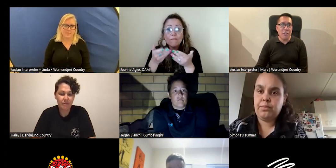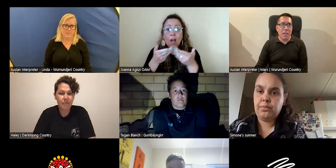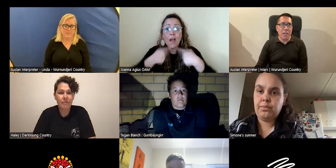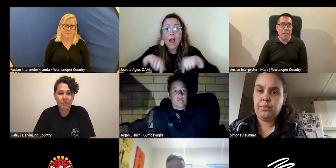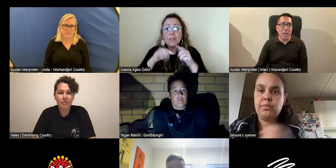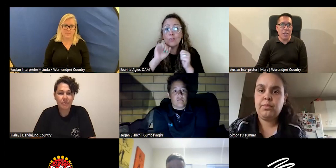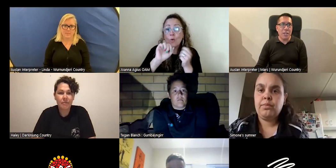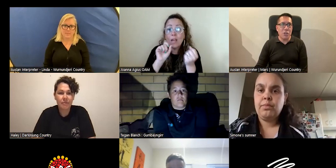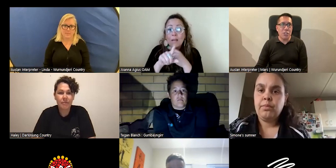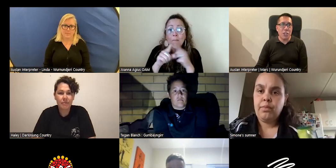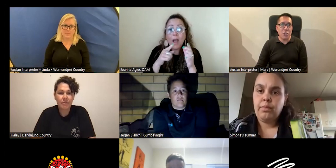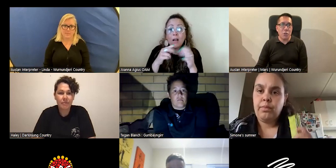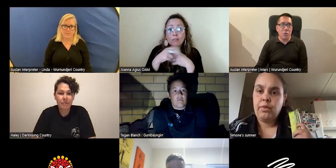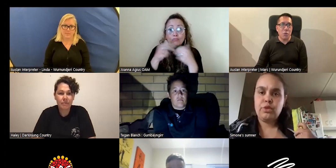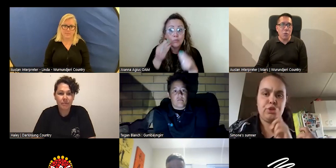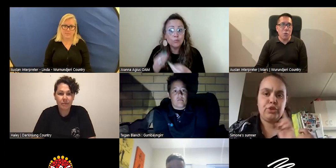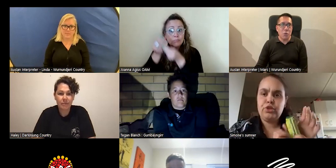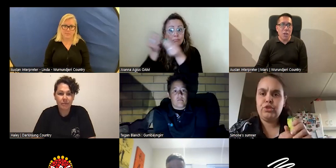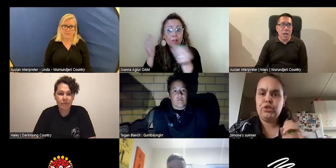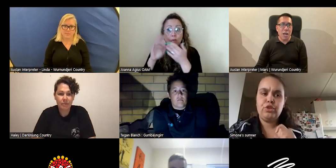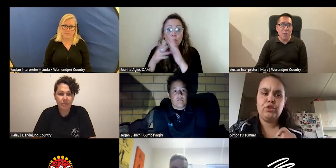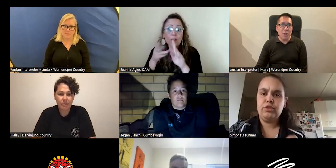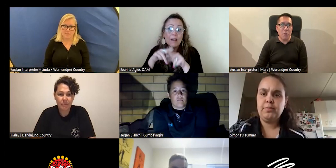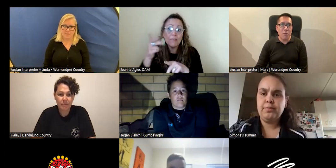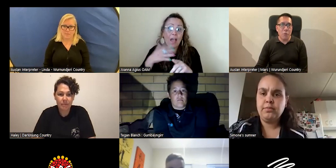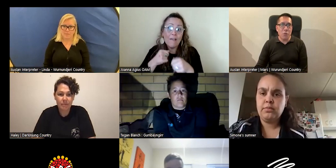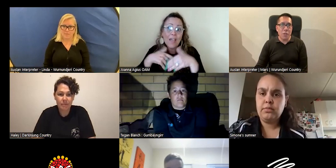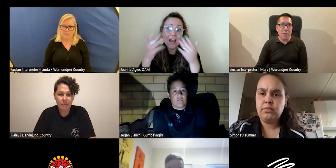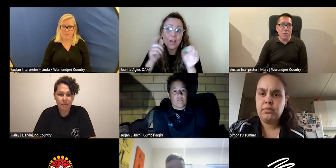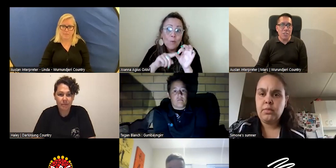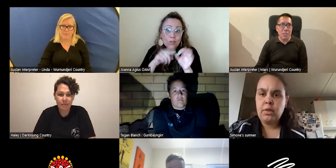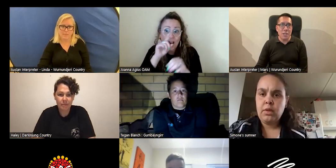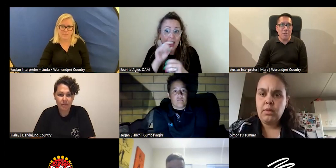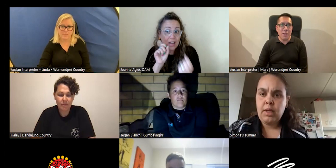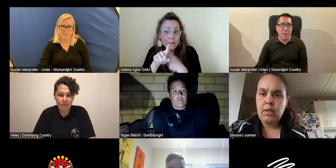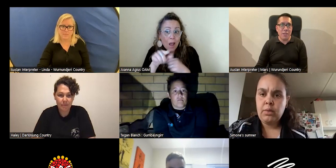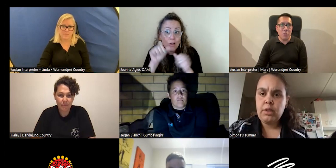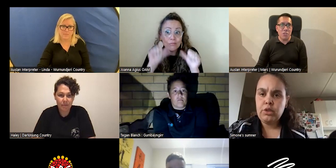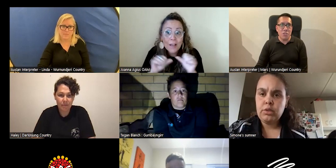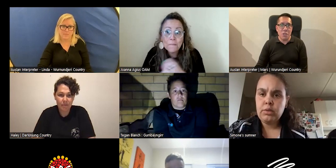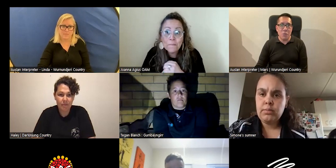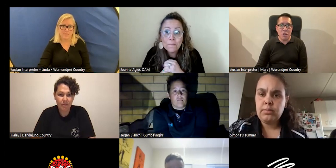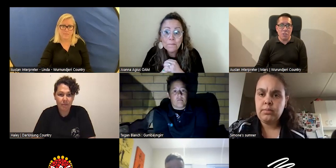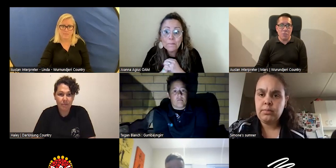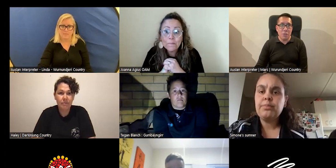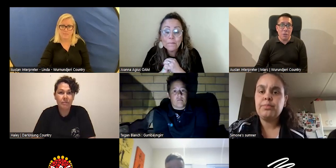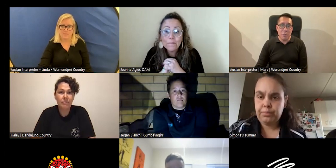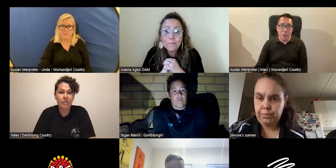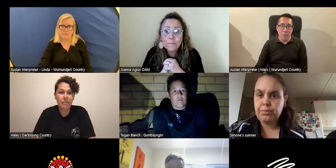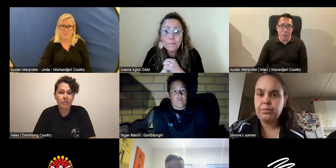are they okay to contact you? Can we forward your email address to them if they have any questions they would like